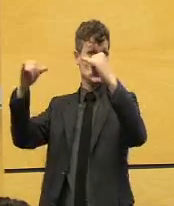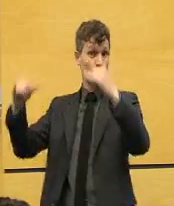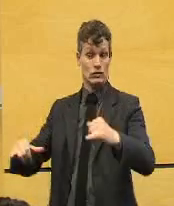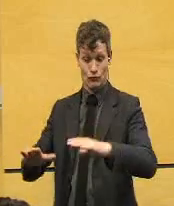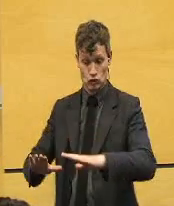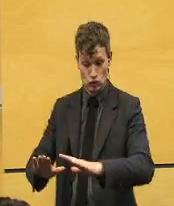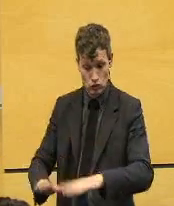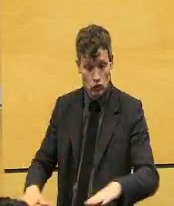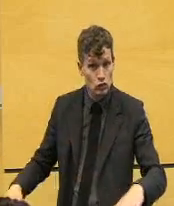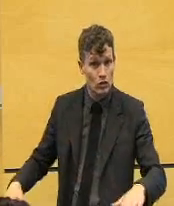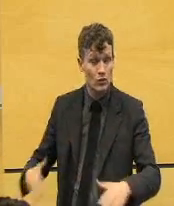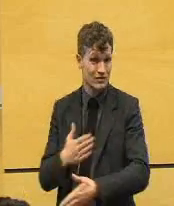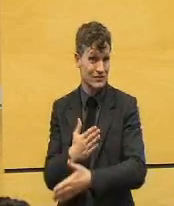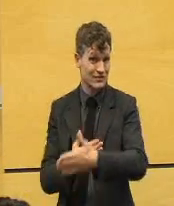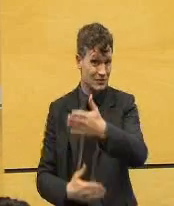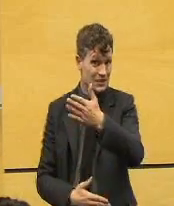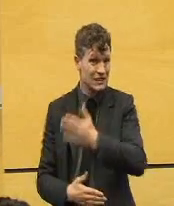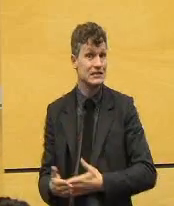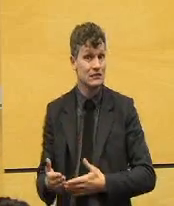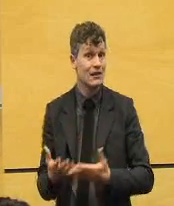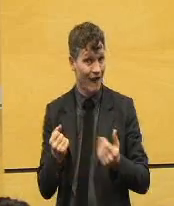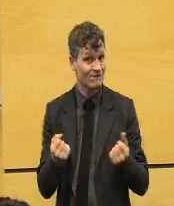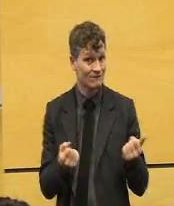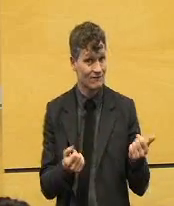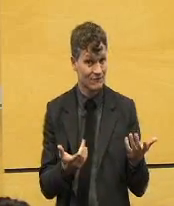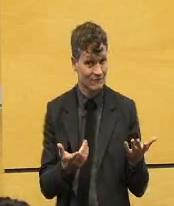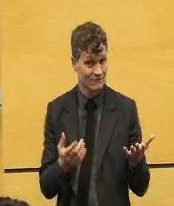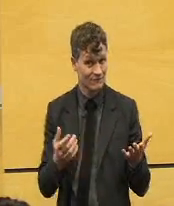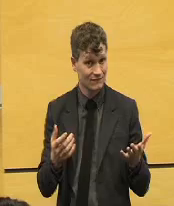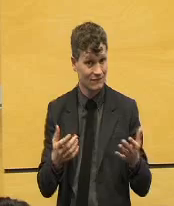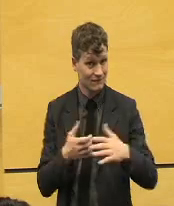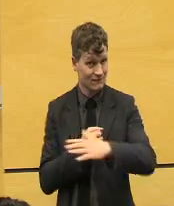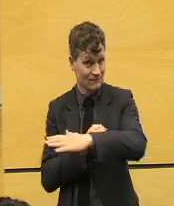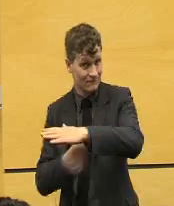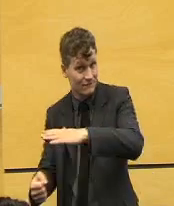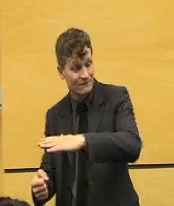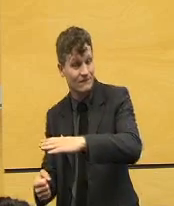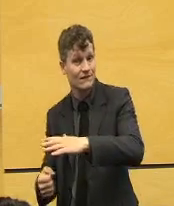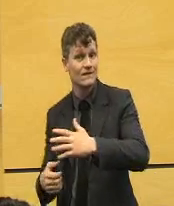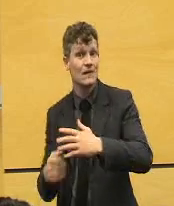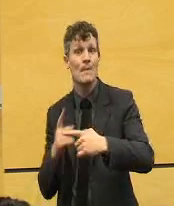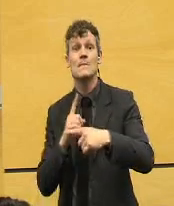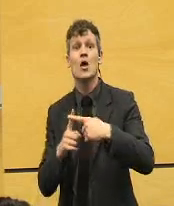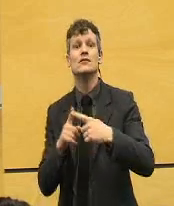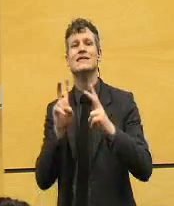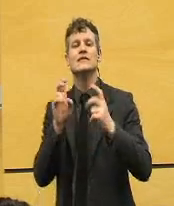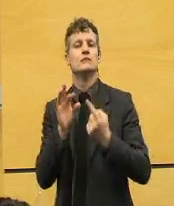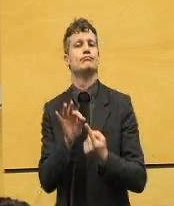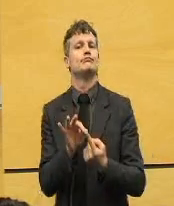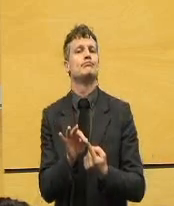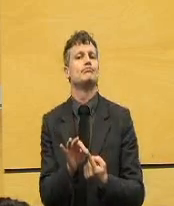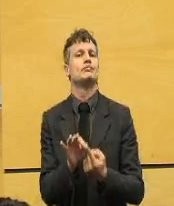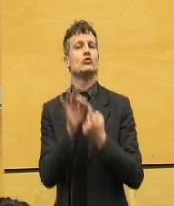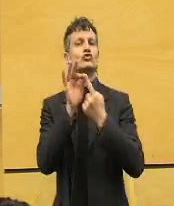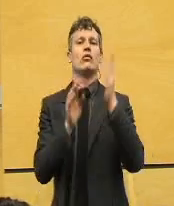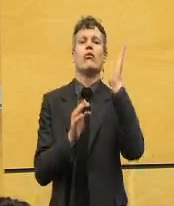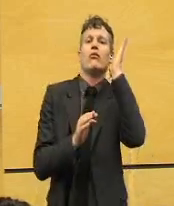with disabilities, and also special boarding schools for